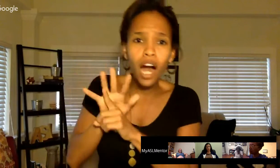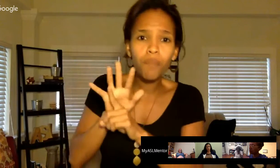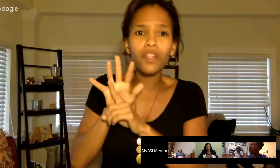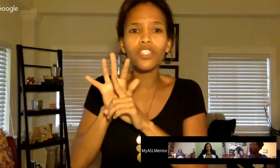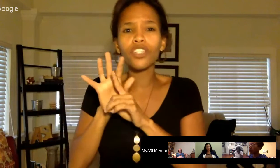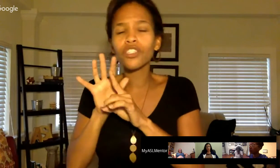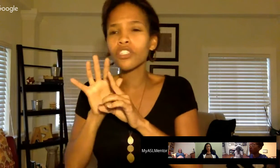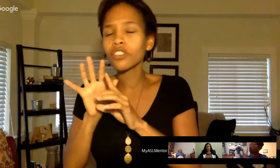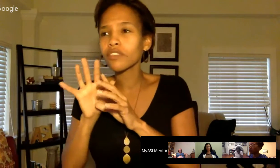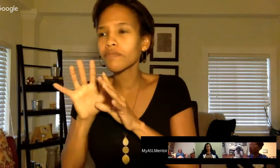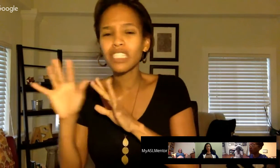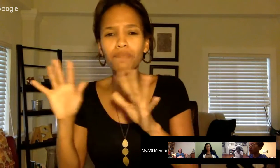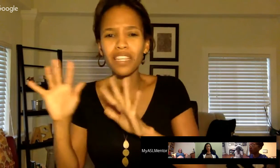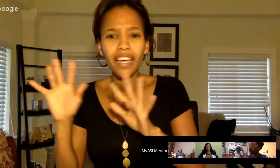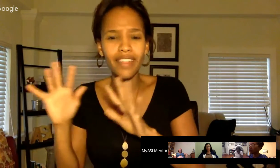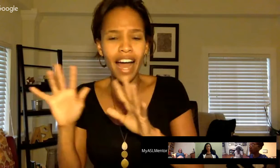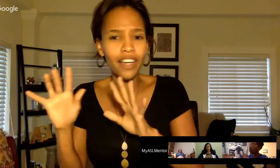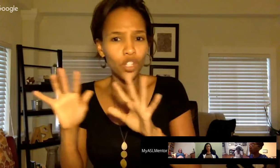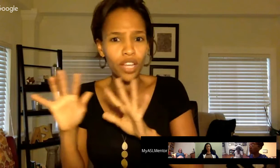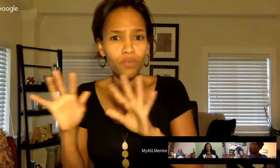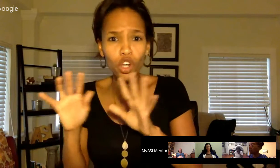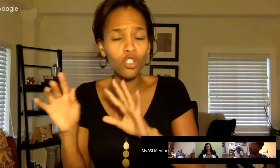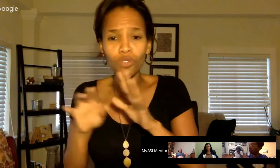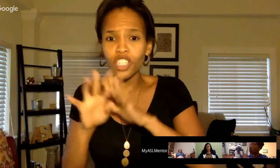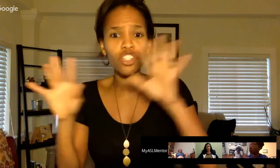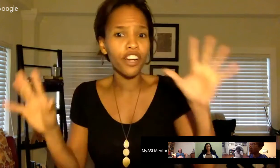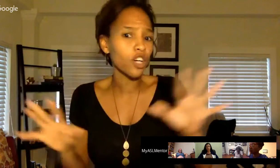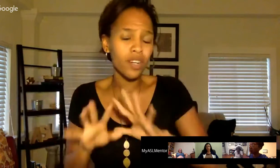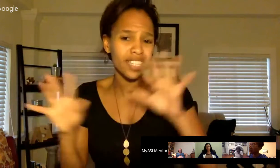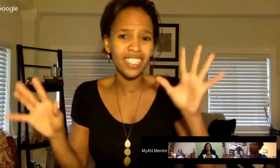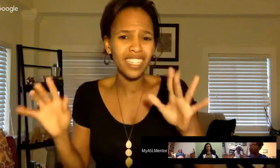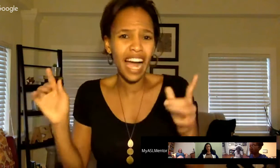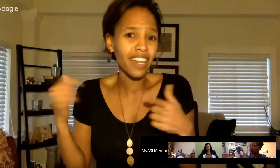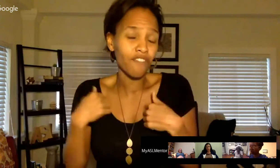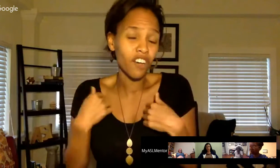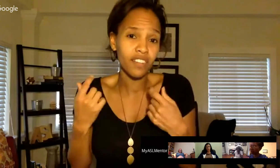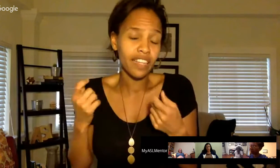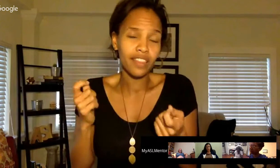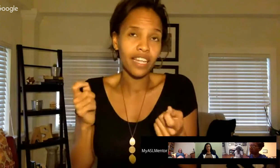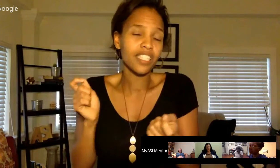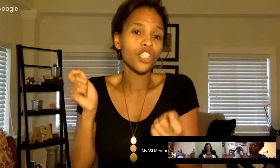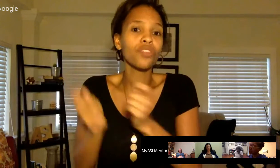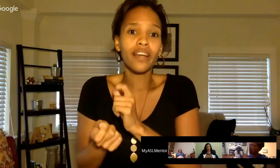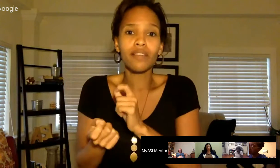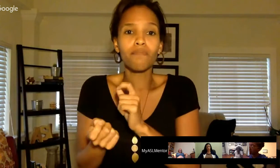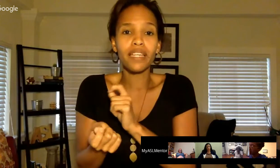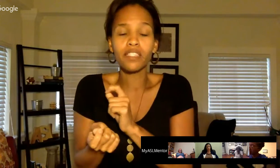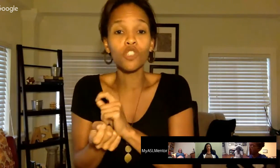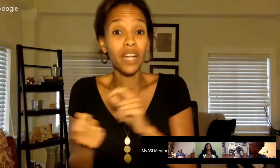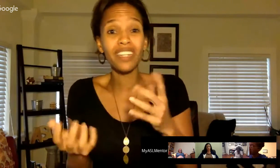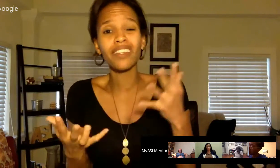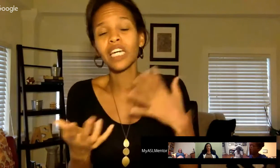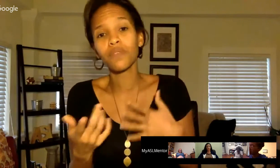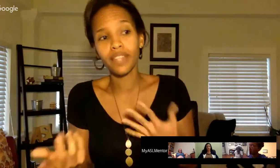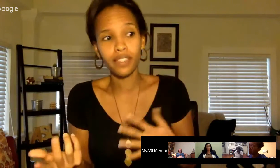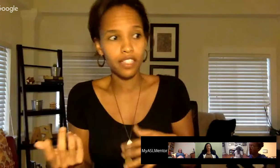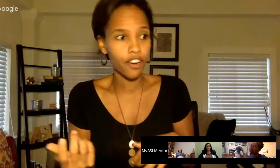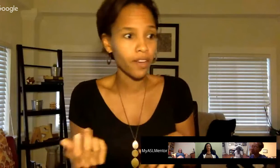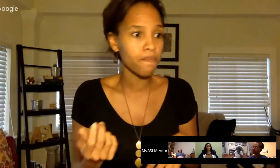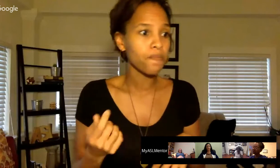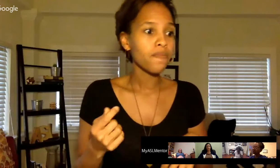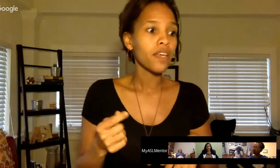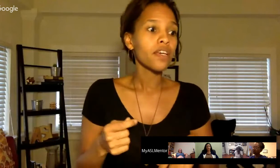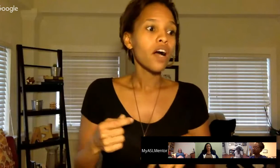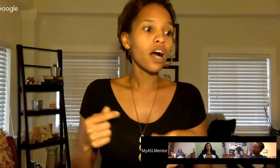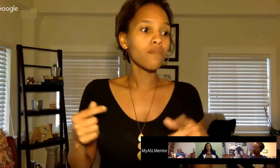friendly, popular, something like that. So they chose really generic ones that did not, I didn't feel like it skewed the message, but I didn't think it was